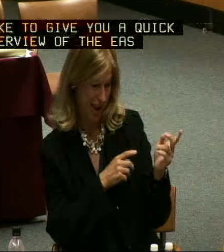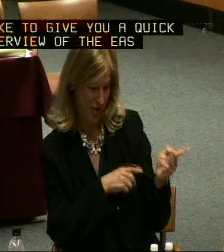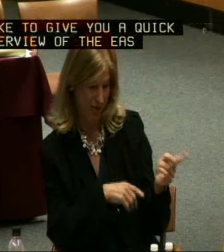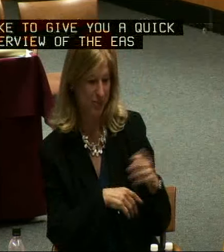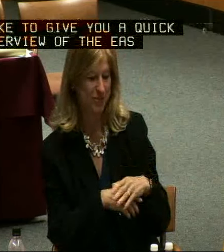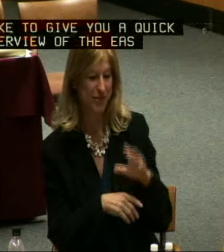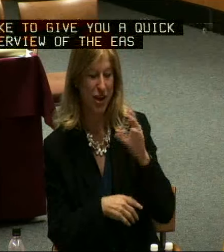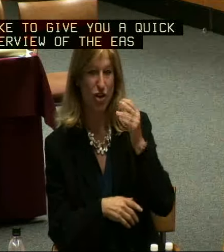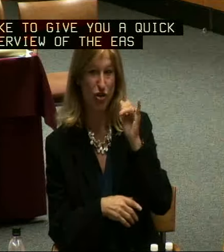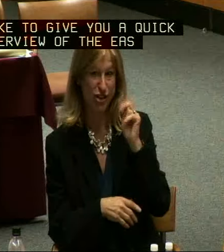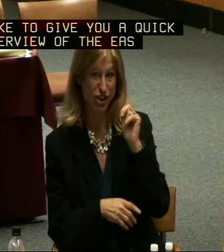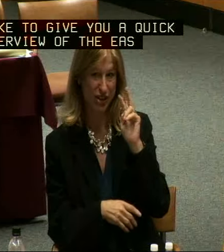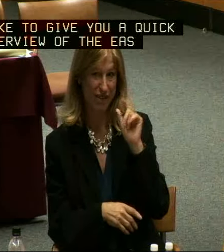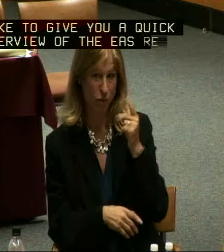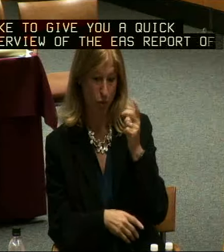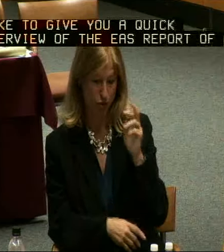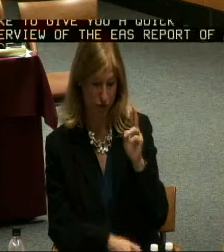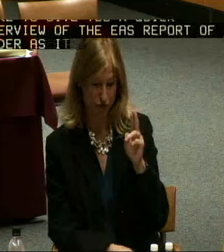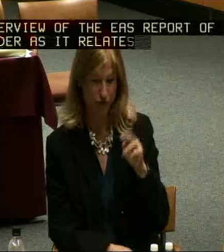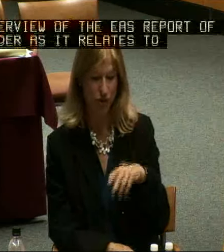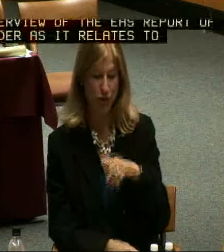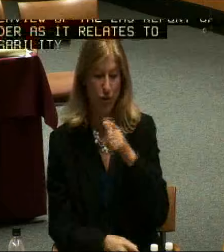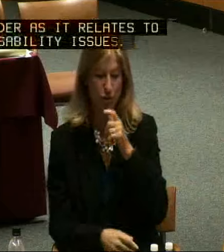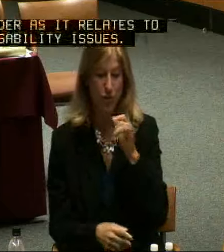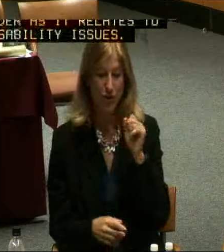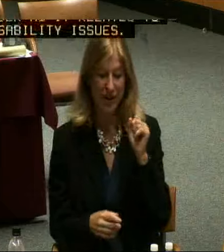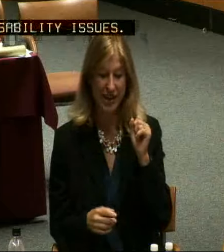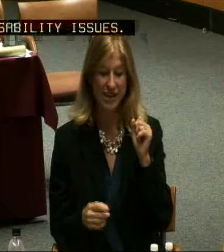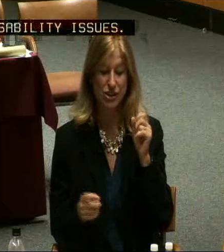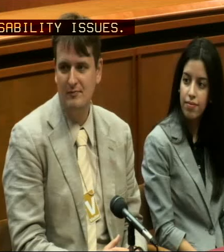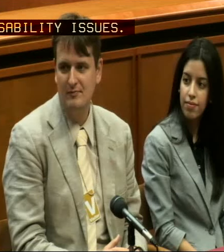We have on the panel Christian Vogler,